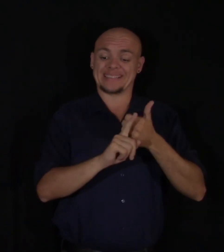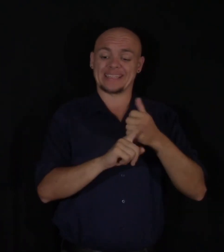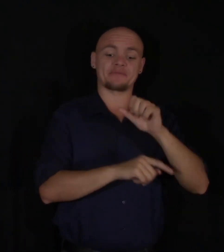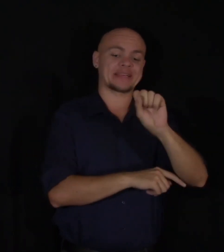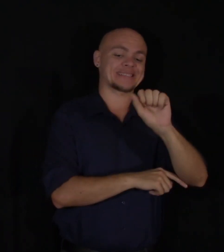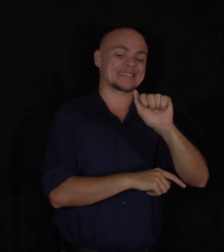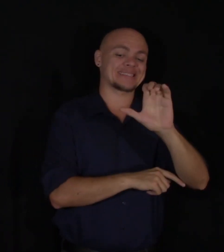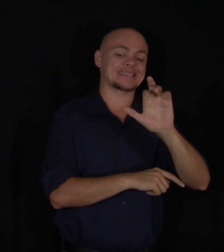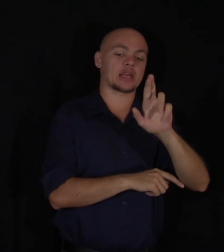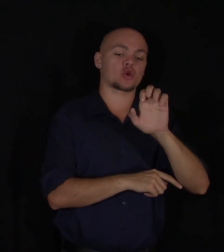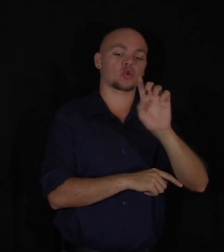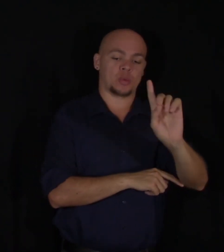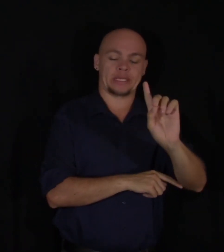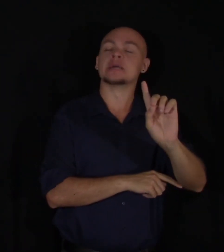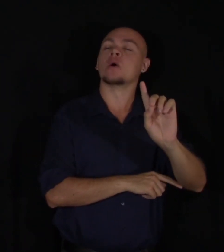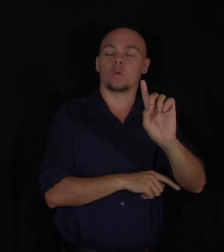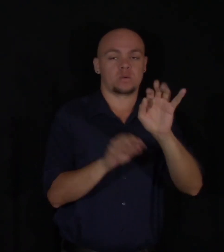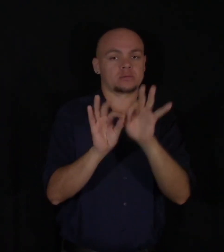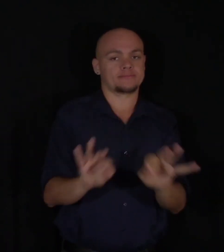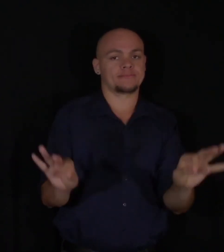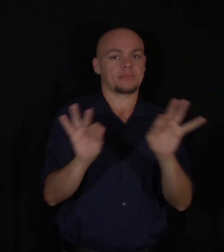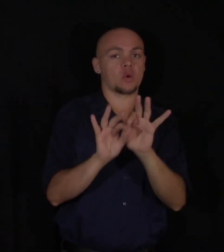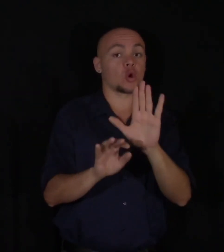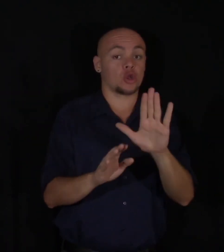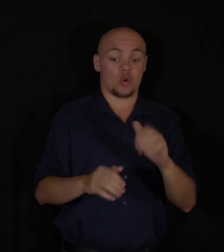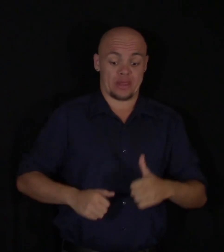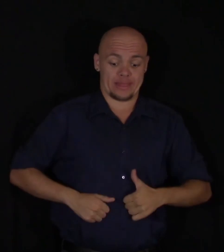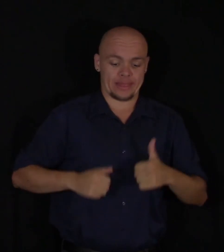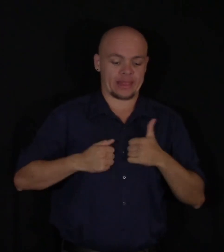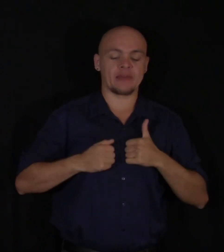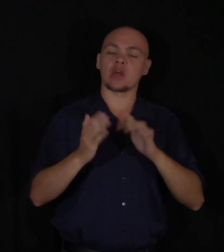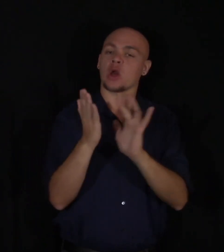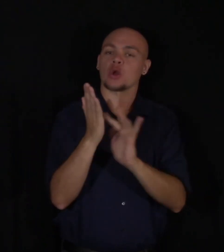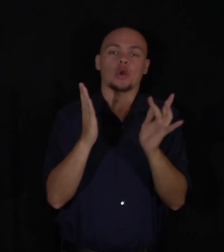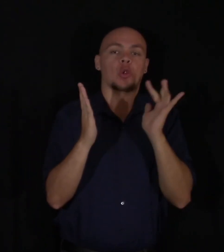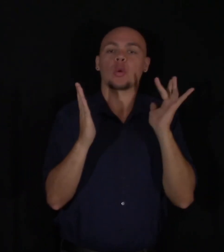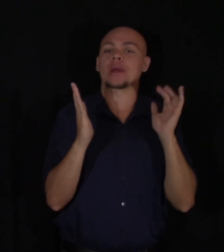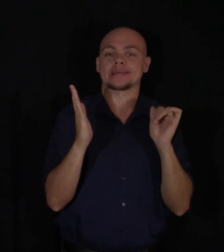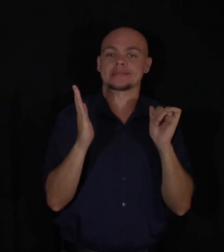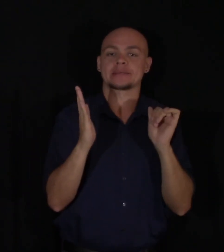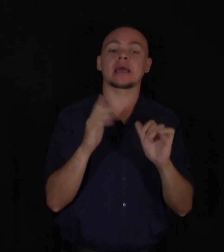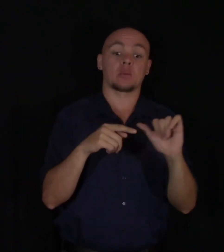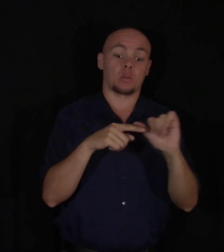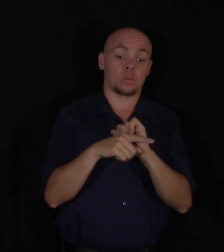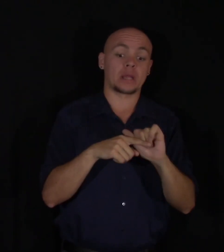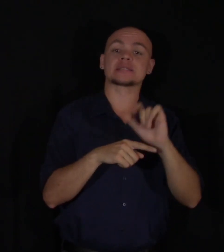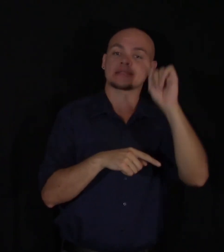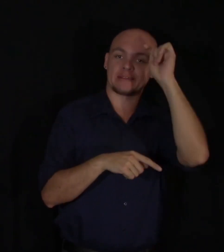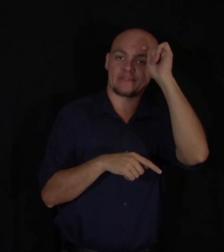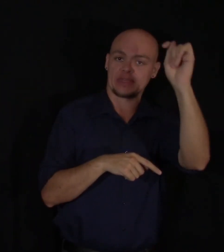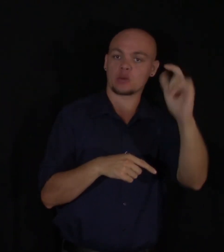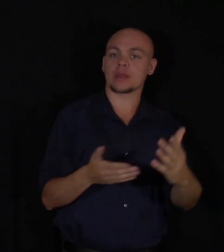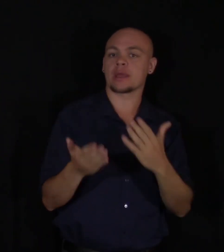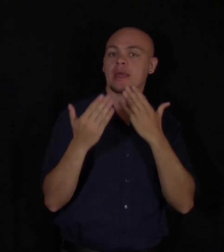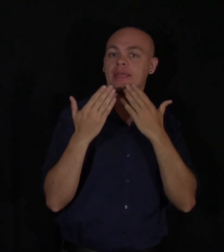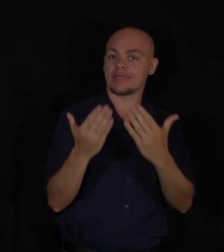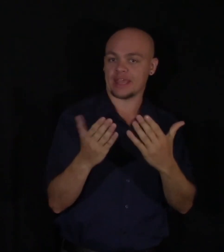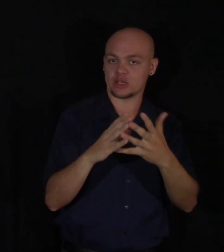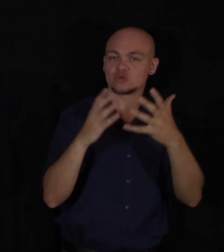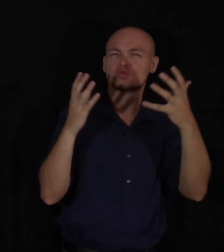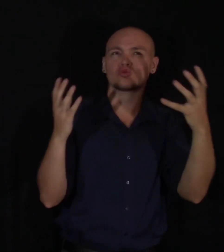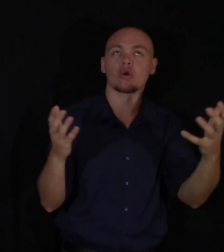make. Your existence is glorious. It is a practice of theory. Thank you so much.